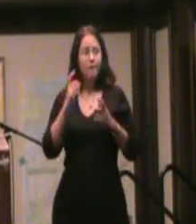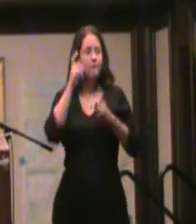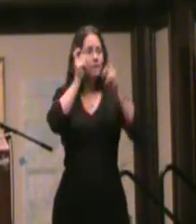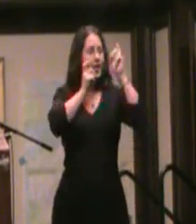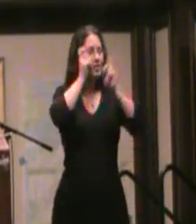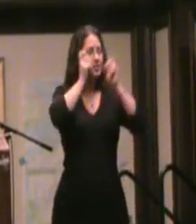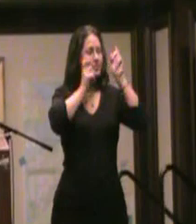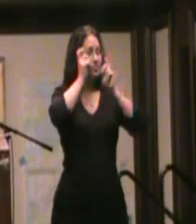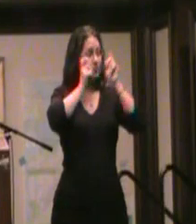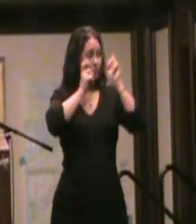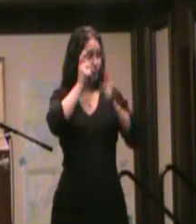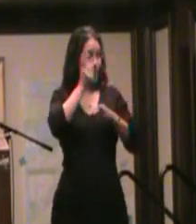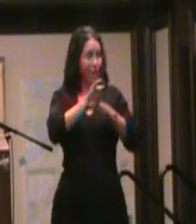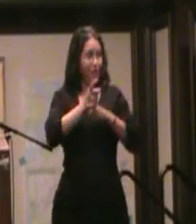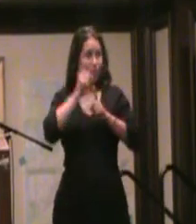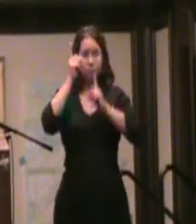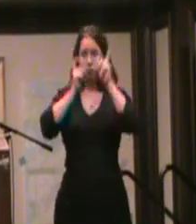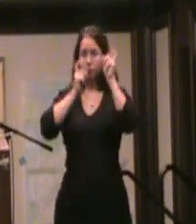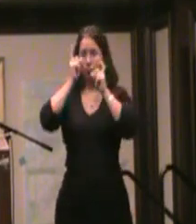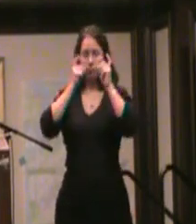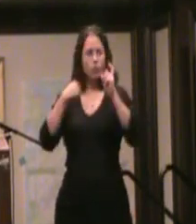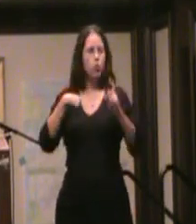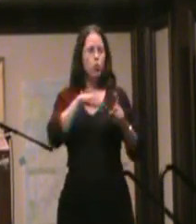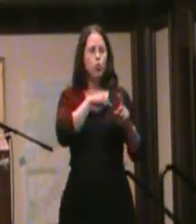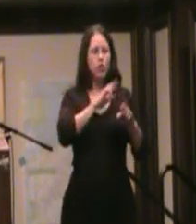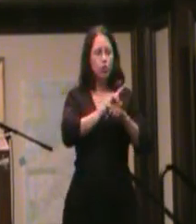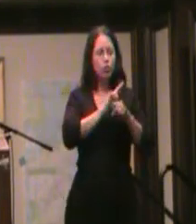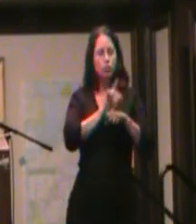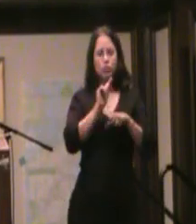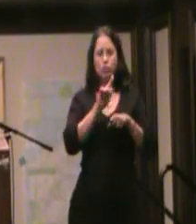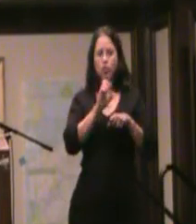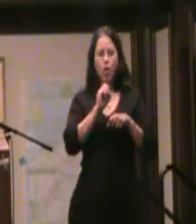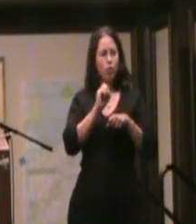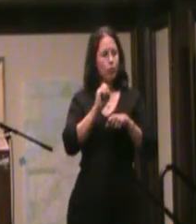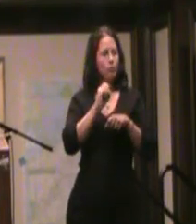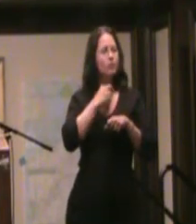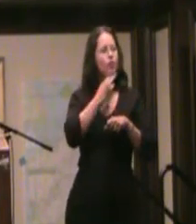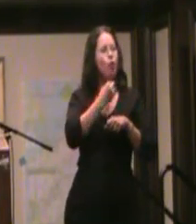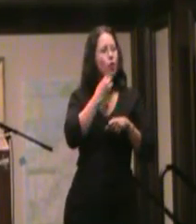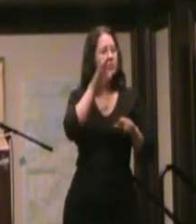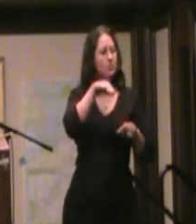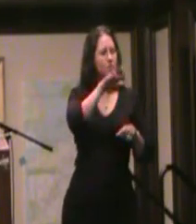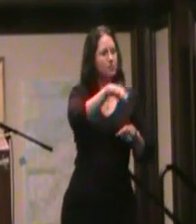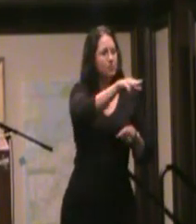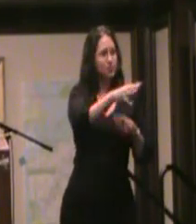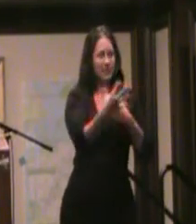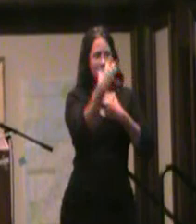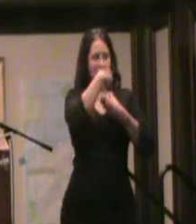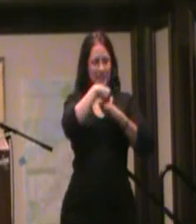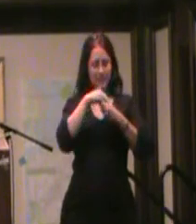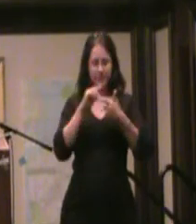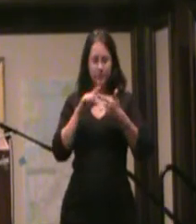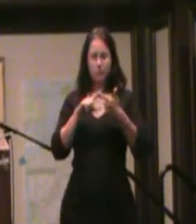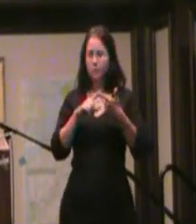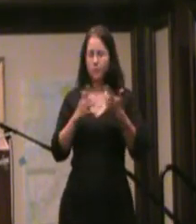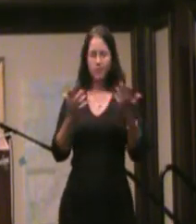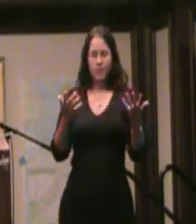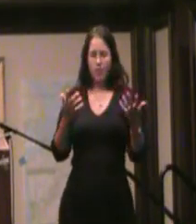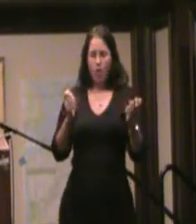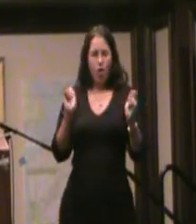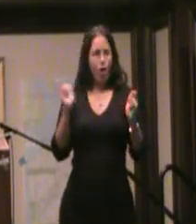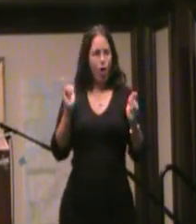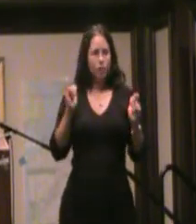facial expressions. In our field, there's tone of voice. There is just the